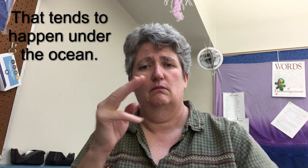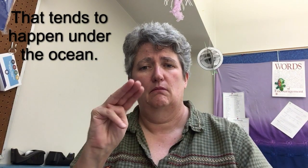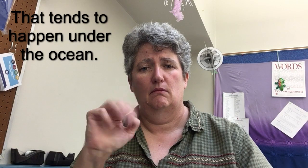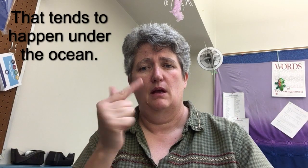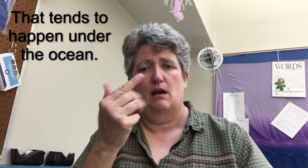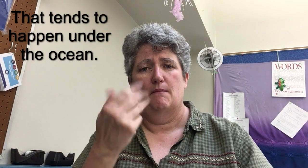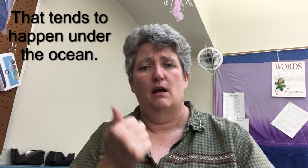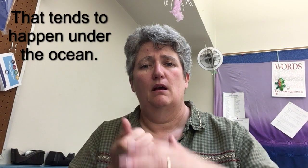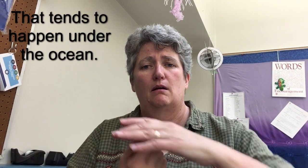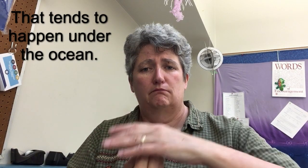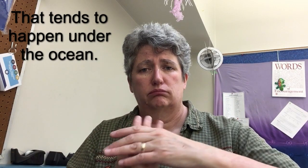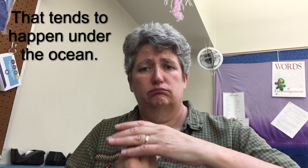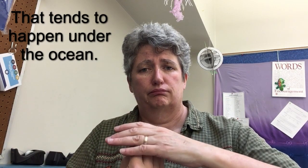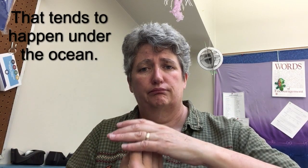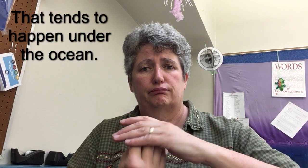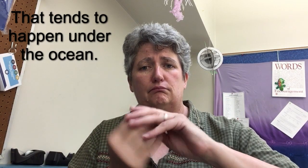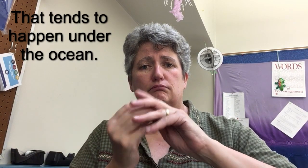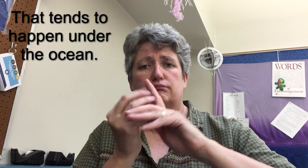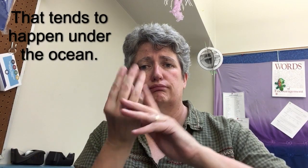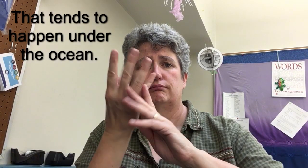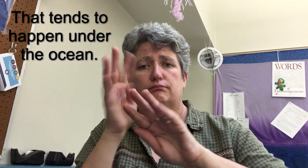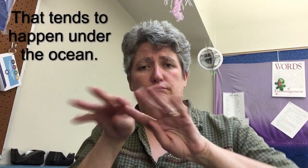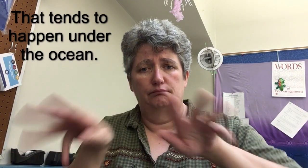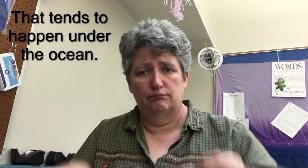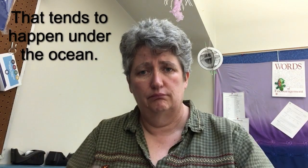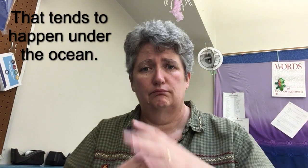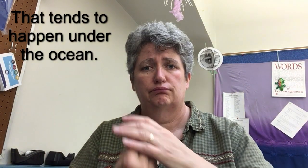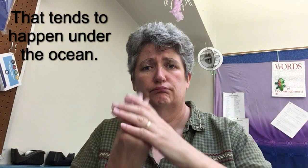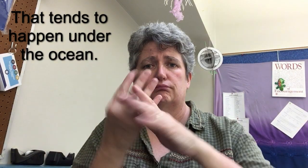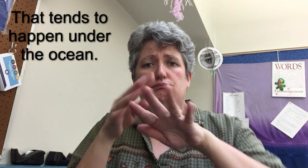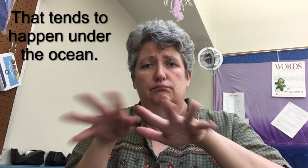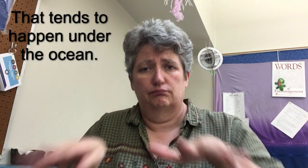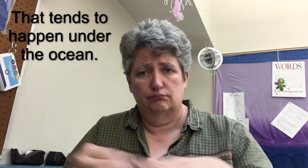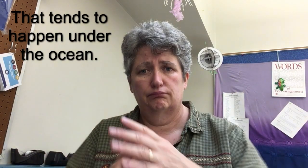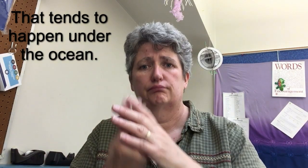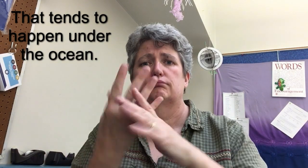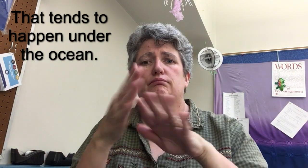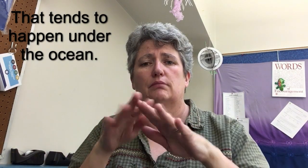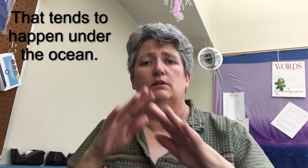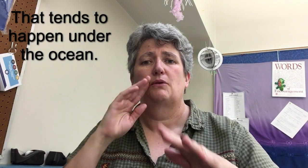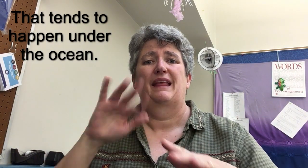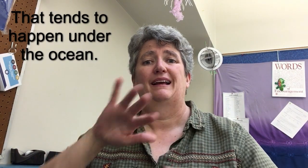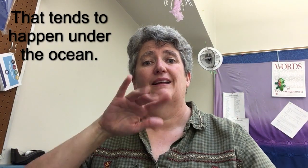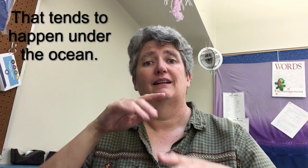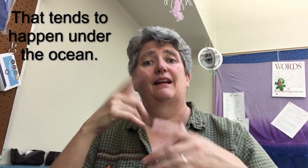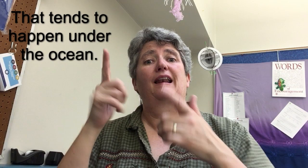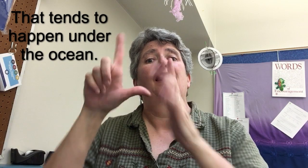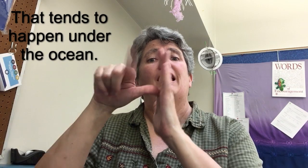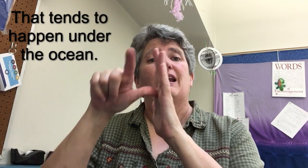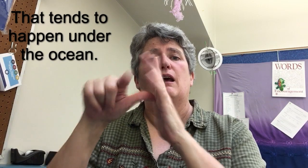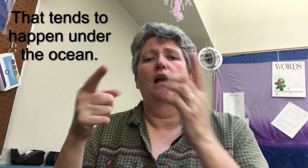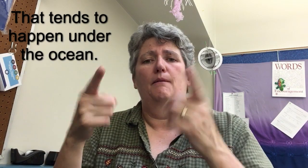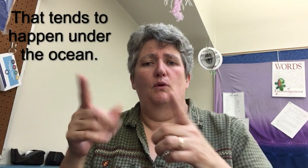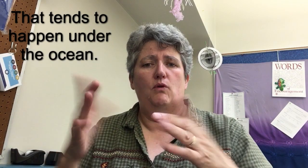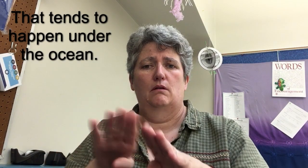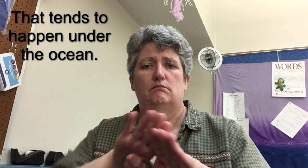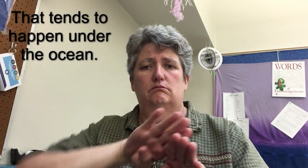then magma is coming up from in between them, and it's flowing out, and then later,